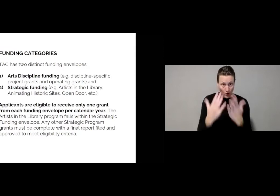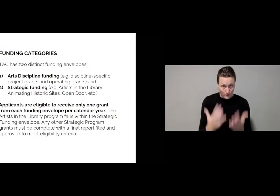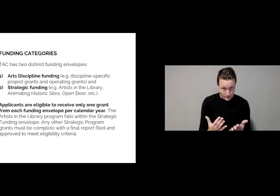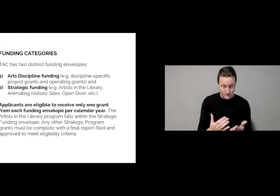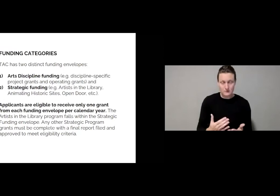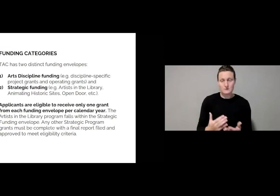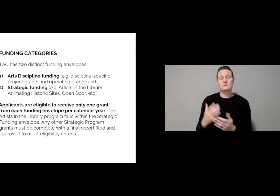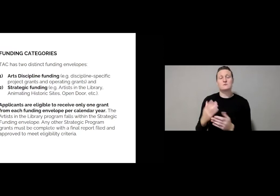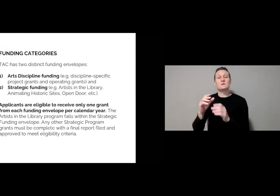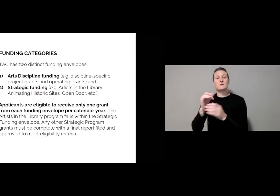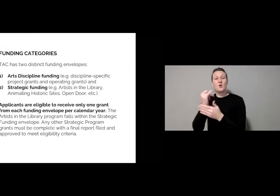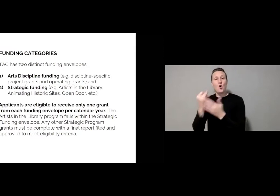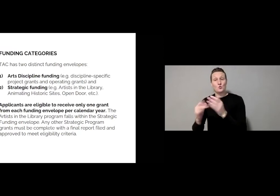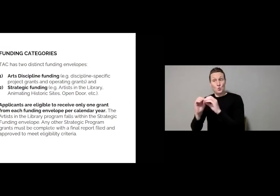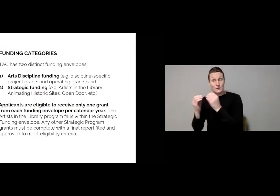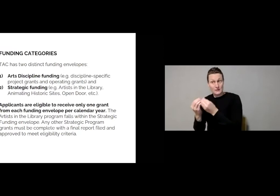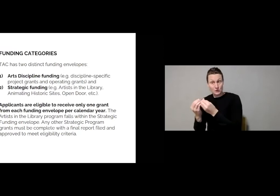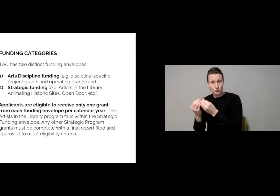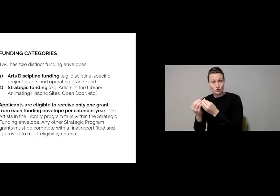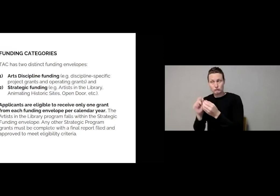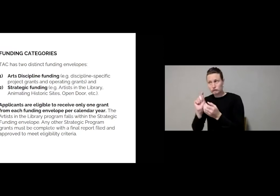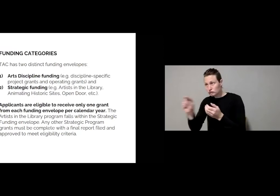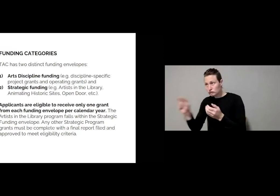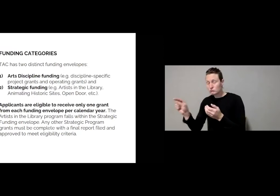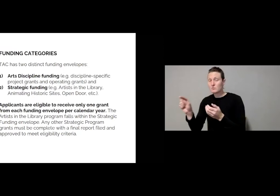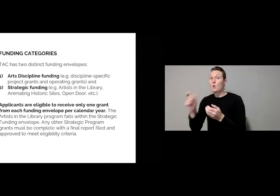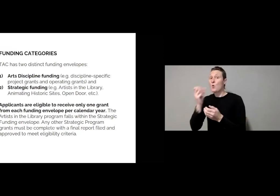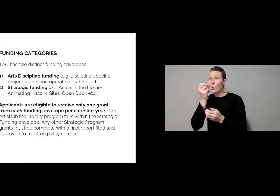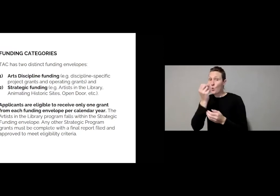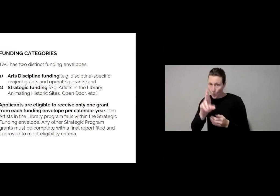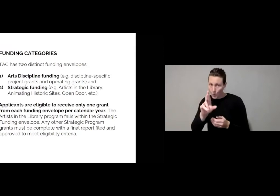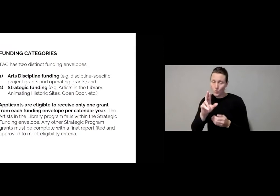organization. So